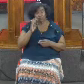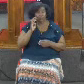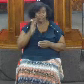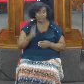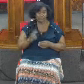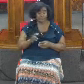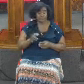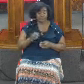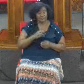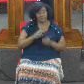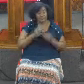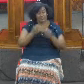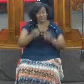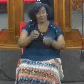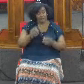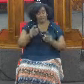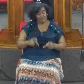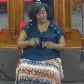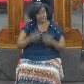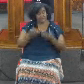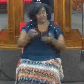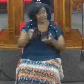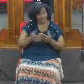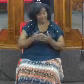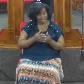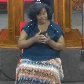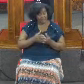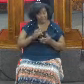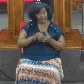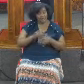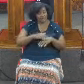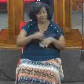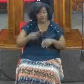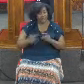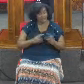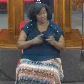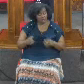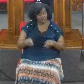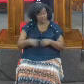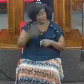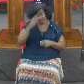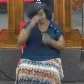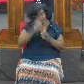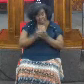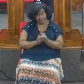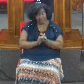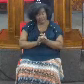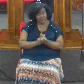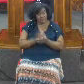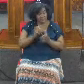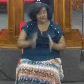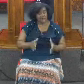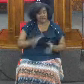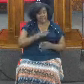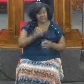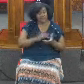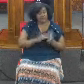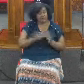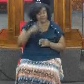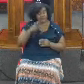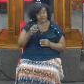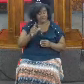individual spreading the gospel get back to which we have been called to do as believers. Bible says, Jesus says